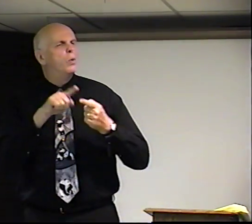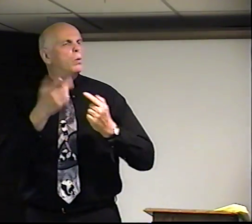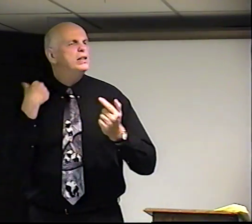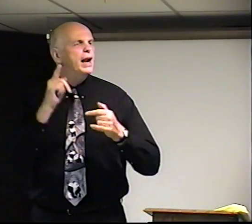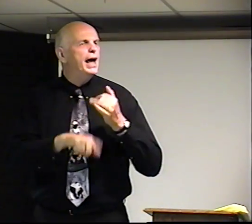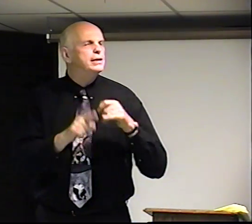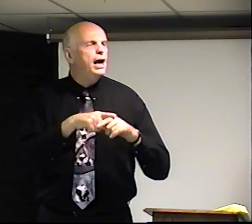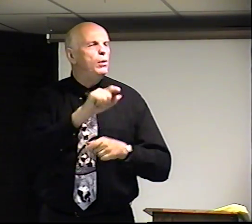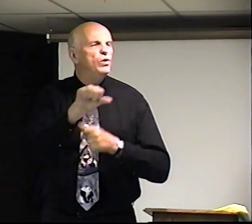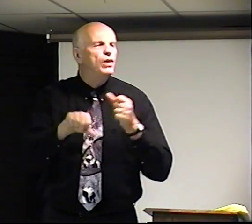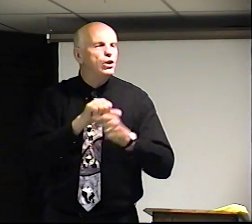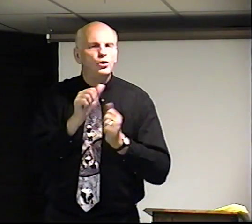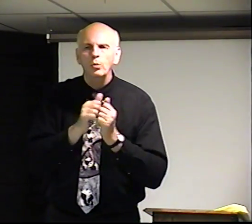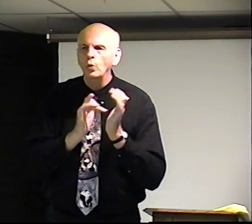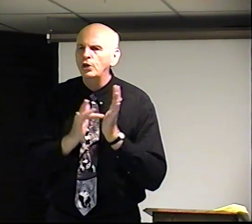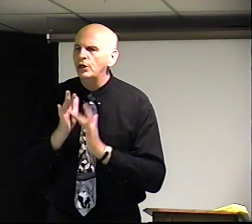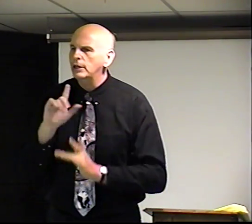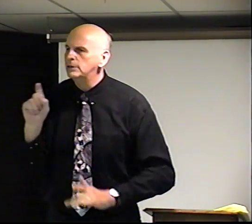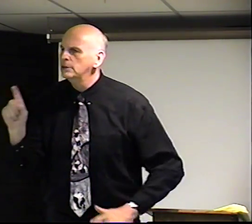But what's the last time you felt some